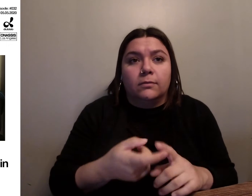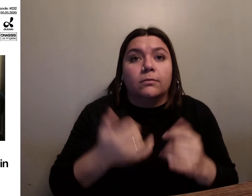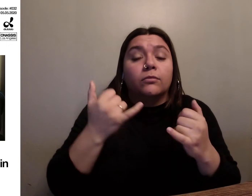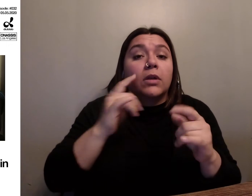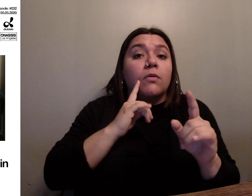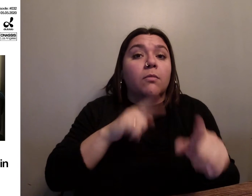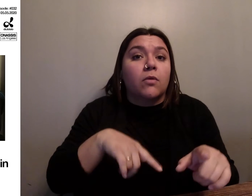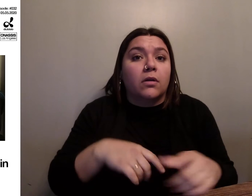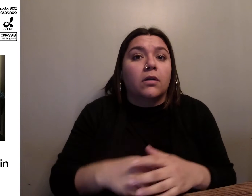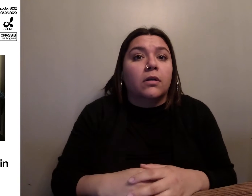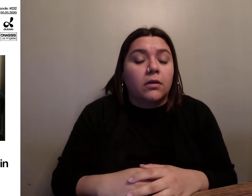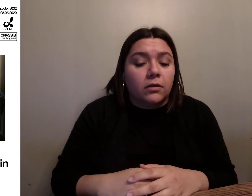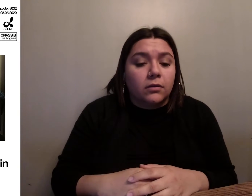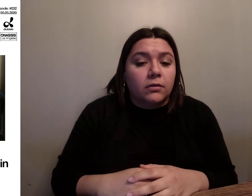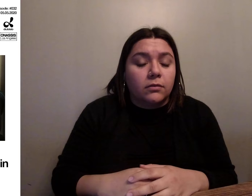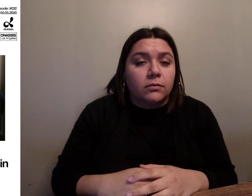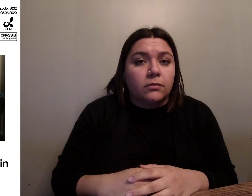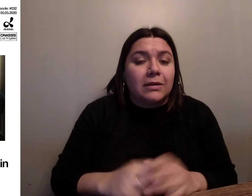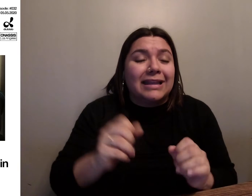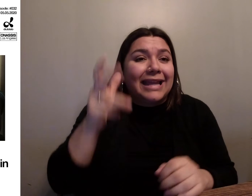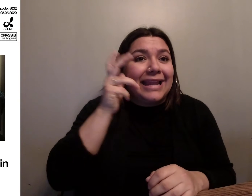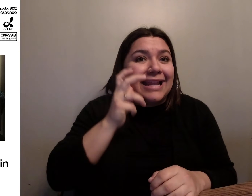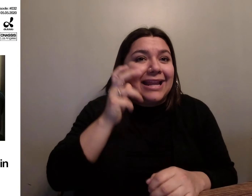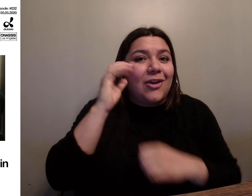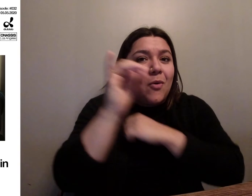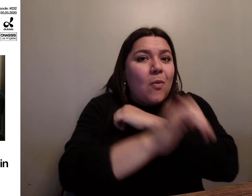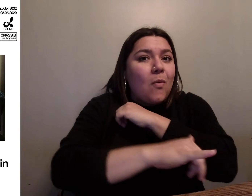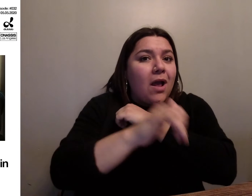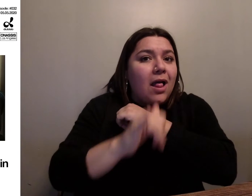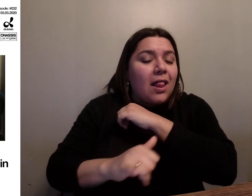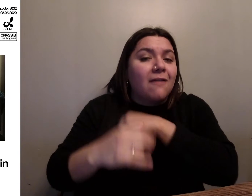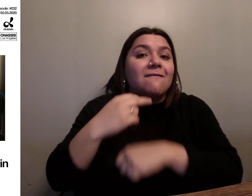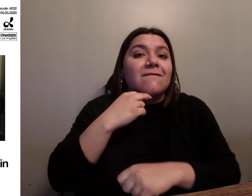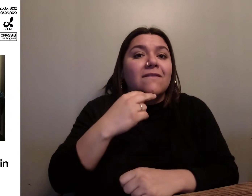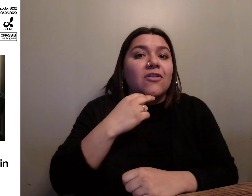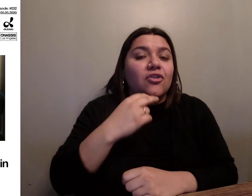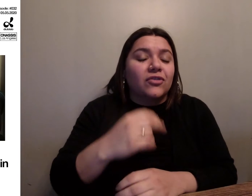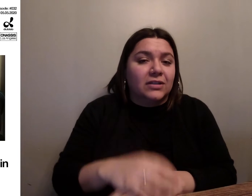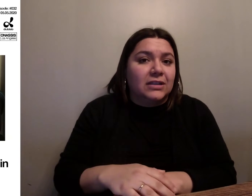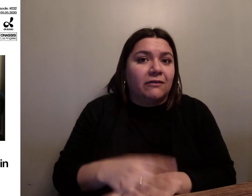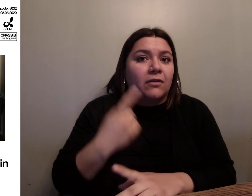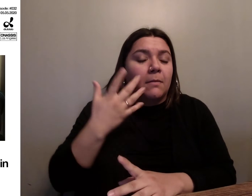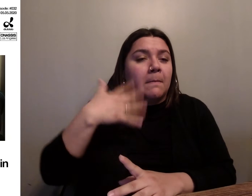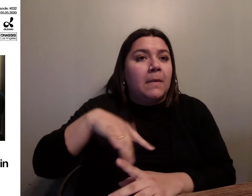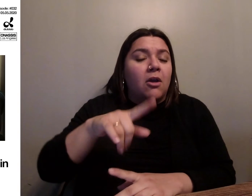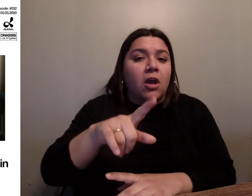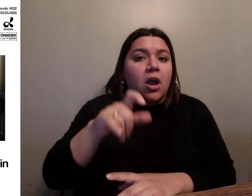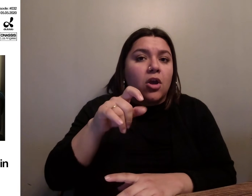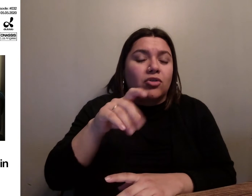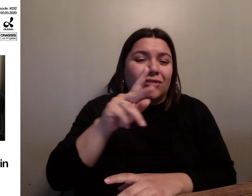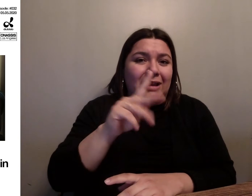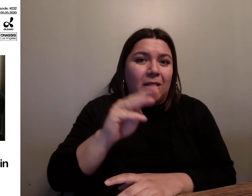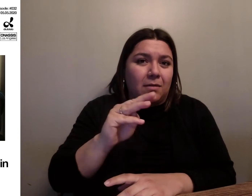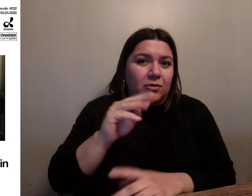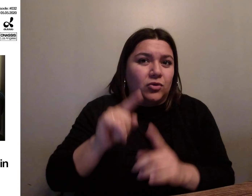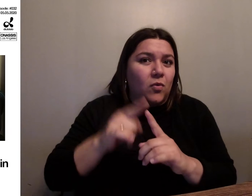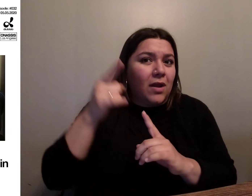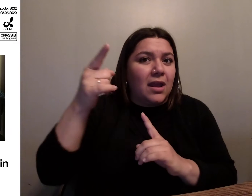an estimated 100 kilometers away. That's 60 miles away. The oceans are now so quiet